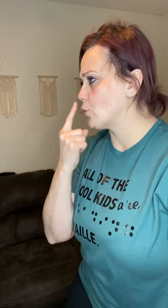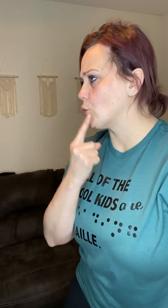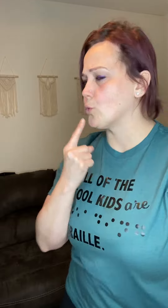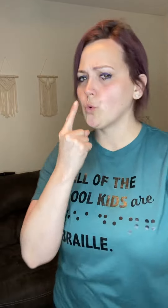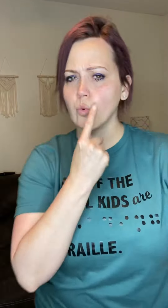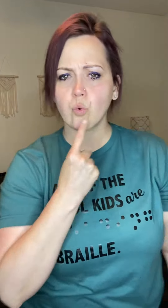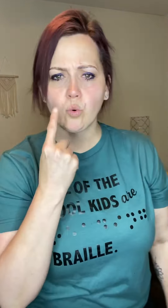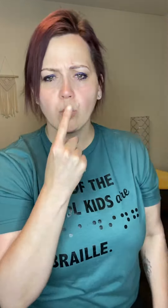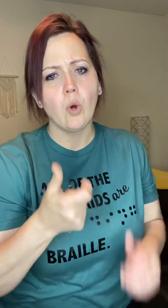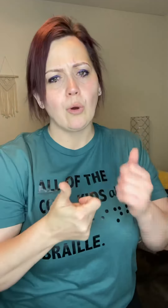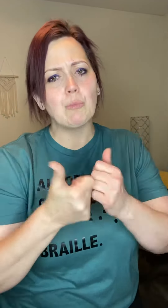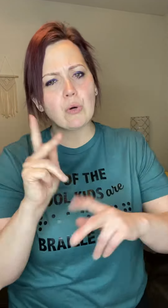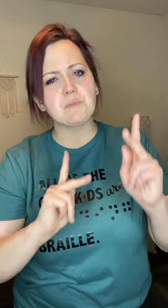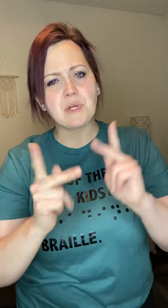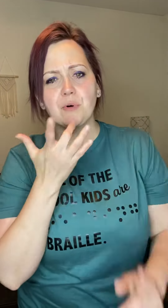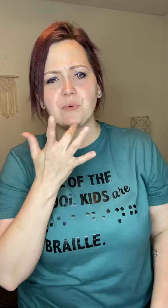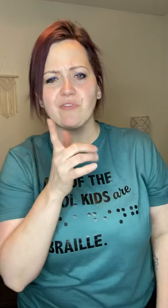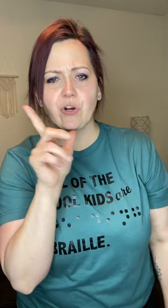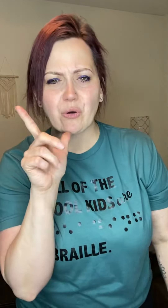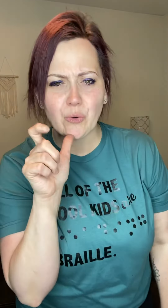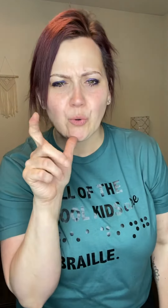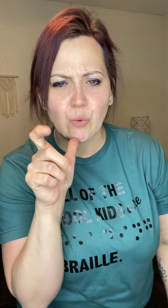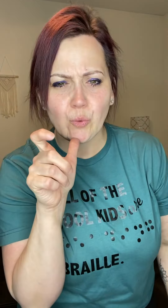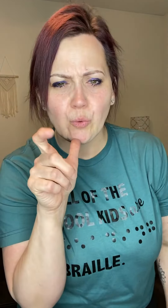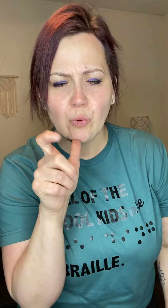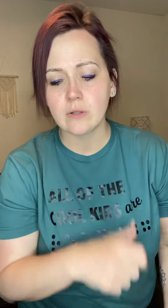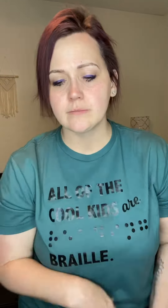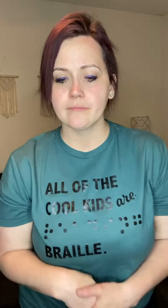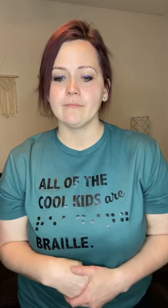Who? Most people prefer who.